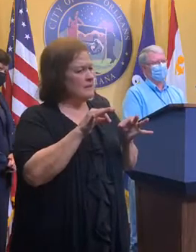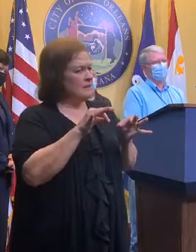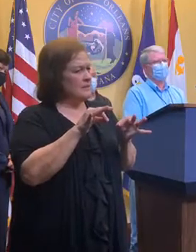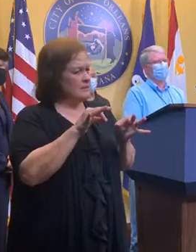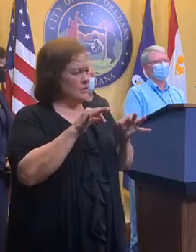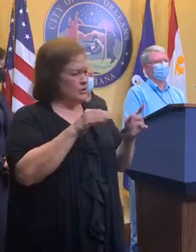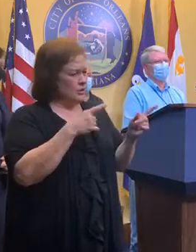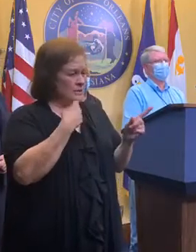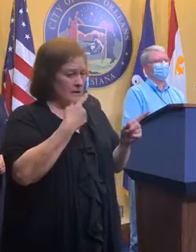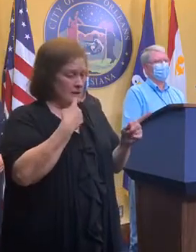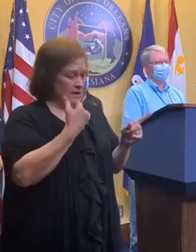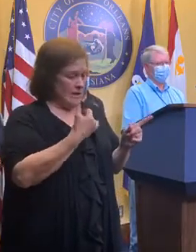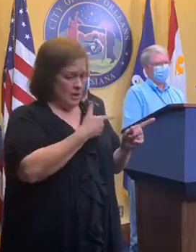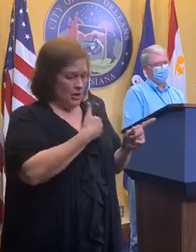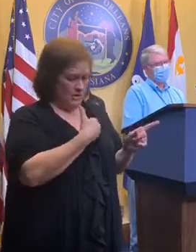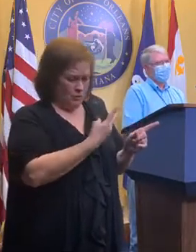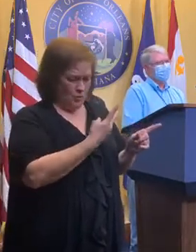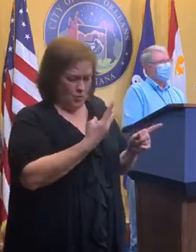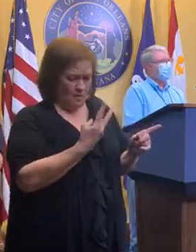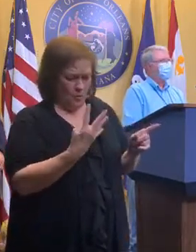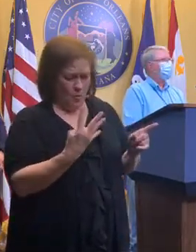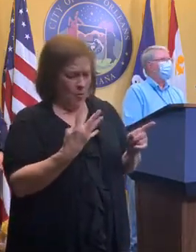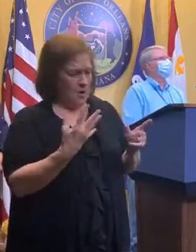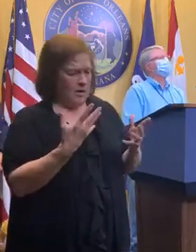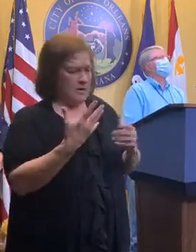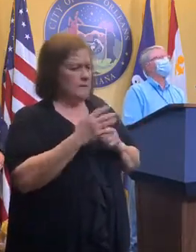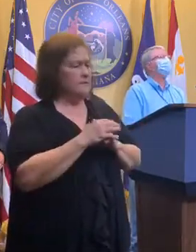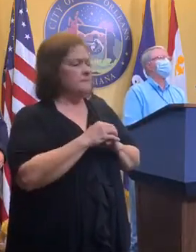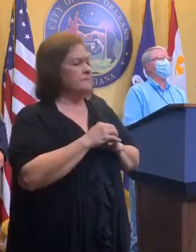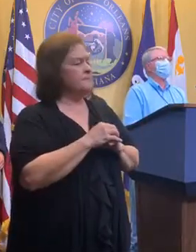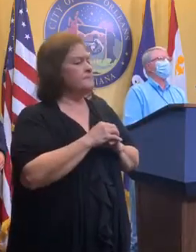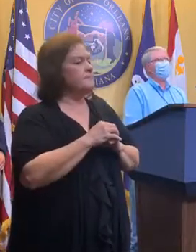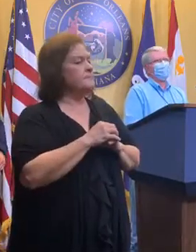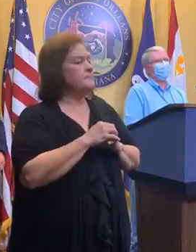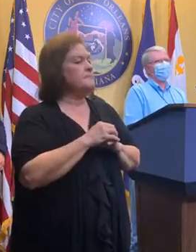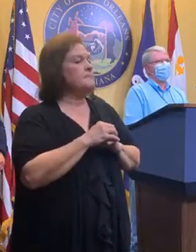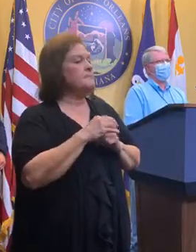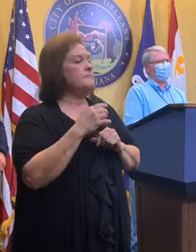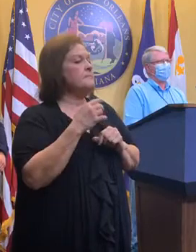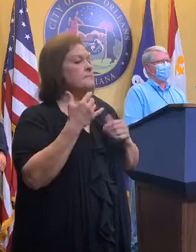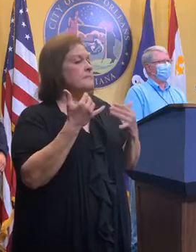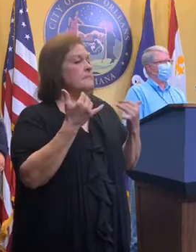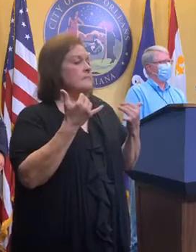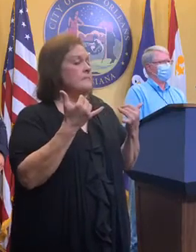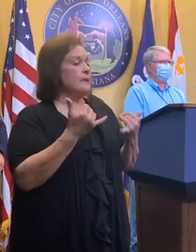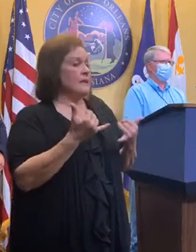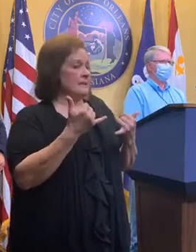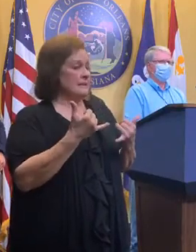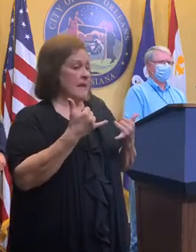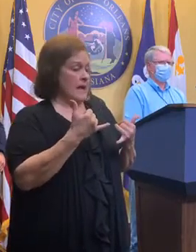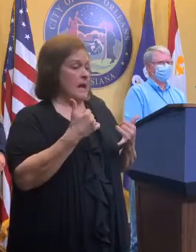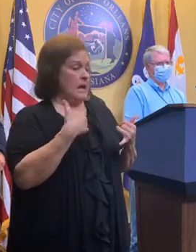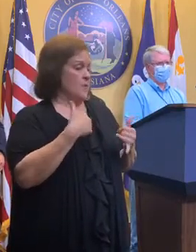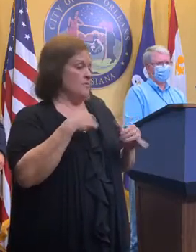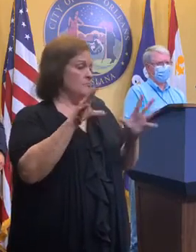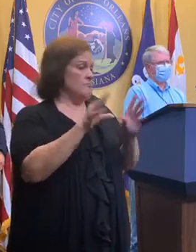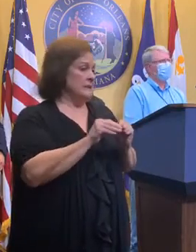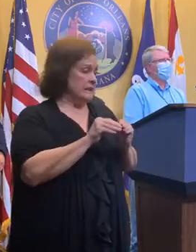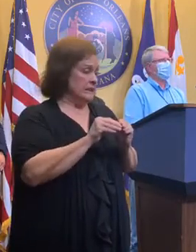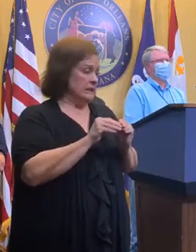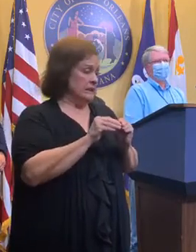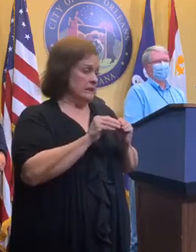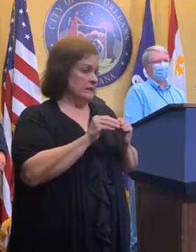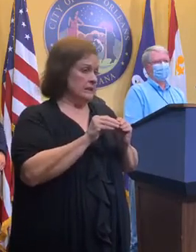we don't have T4 in place? Yes. Yeah, so, we met today, for about 2 hours and